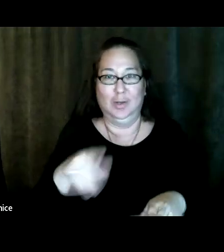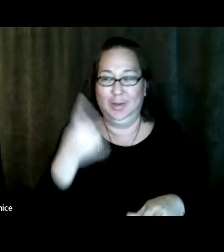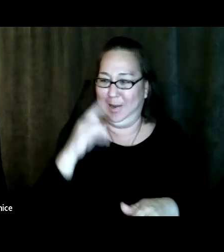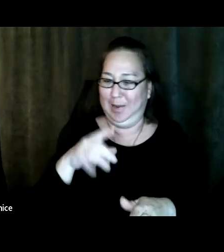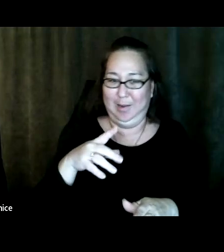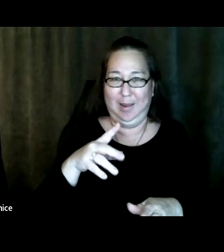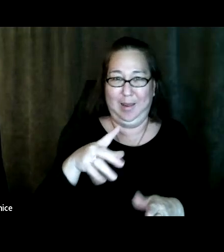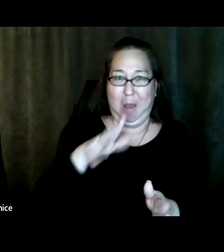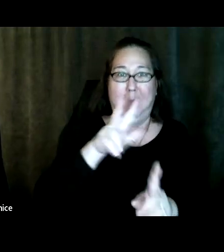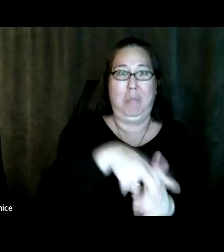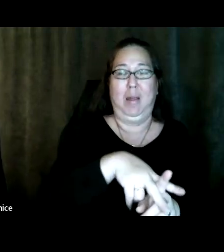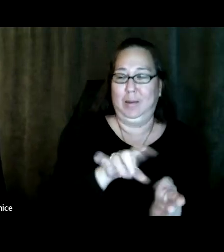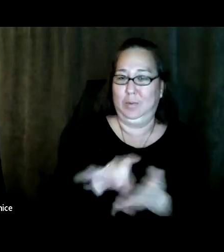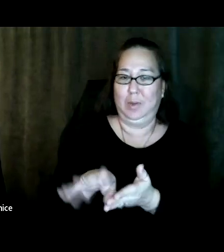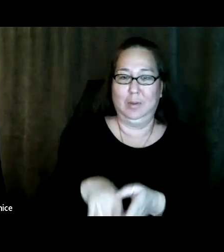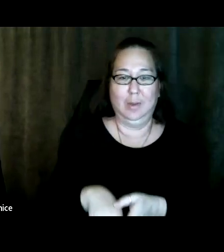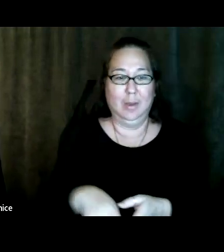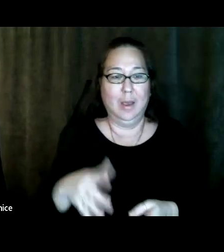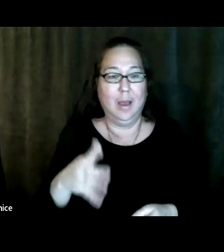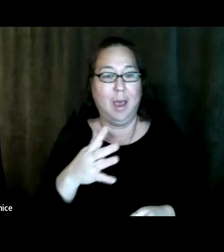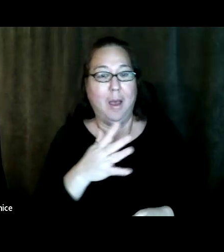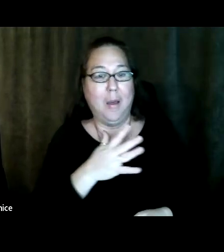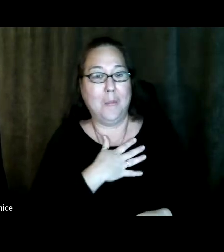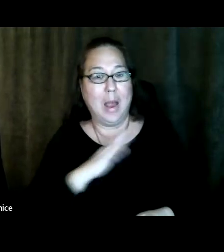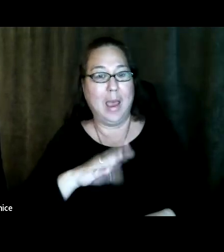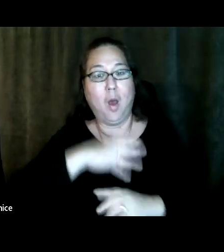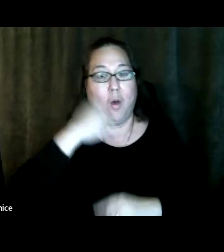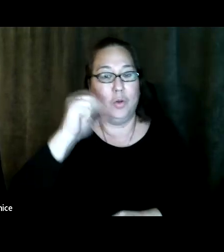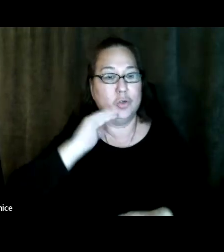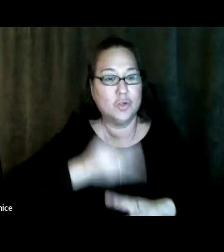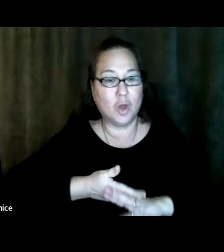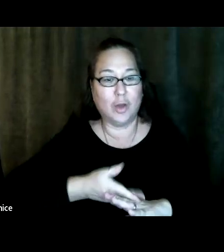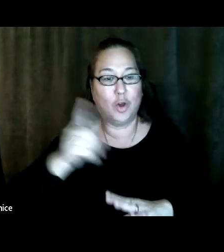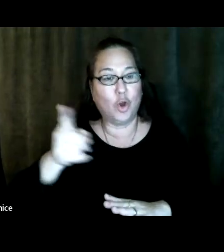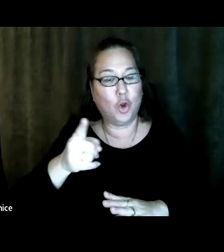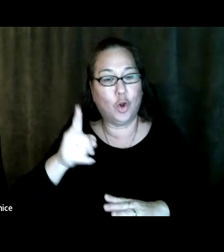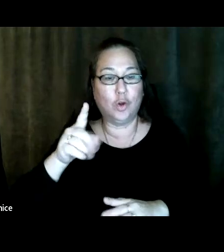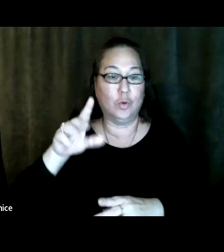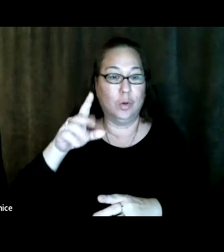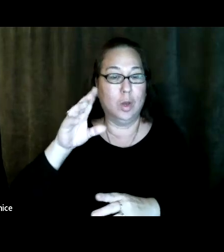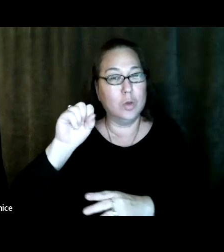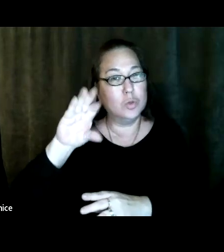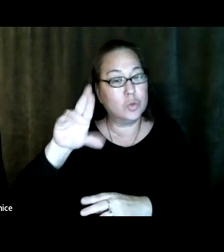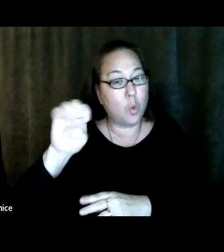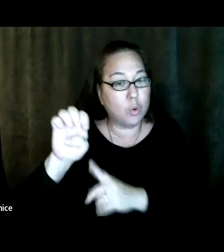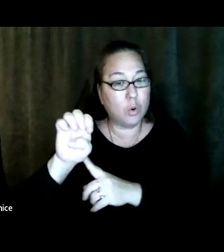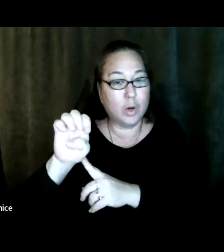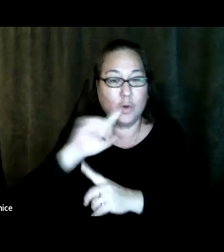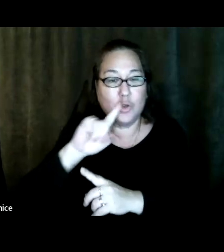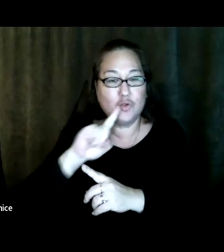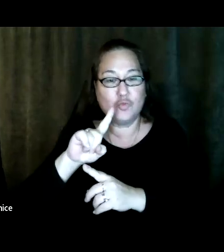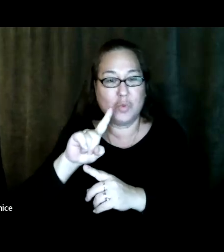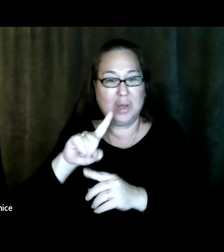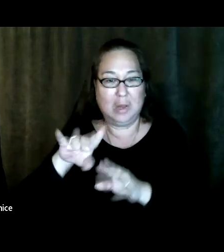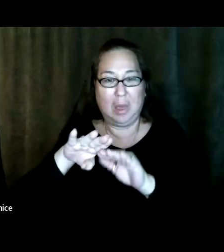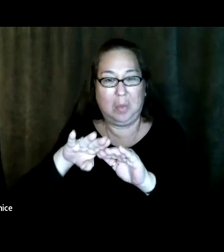had her composite score depressed by 4 complete points, in addition to having to compete with children who were